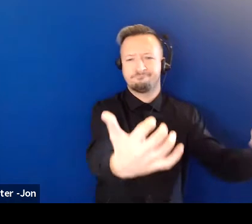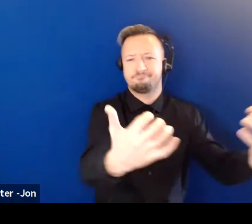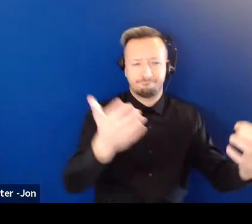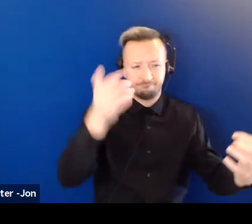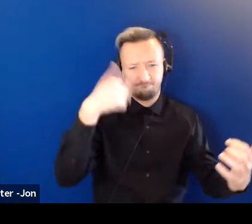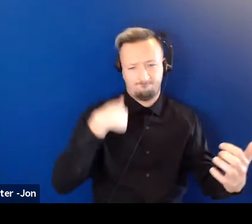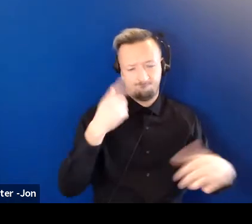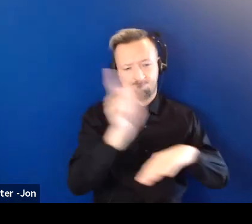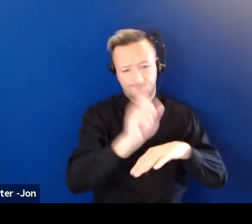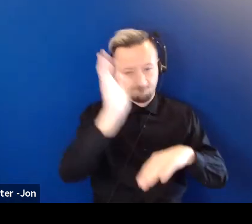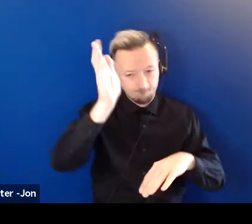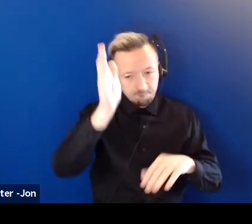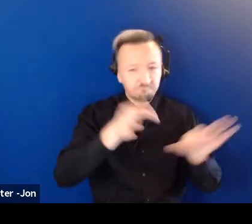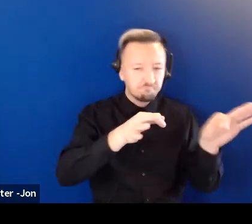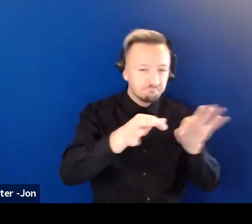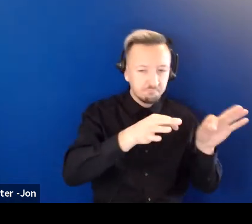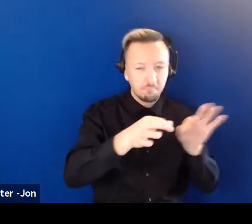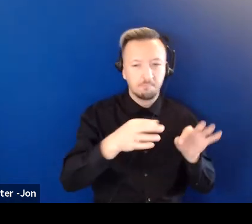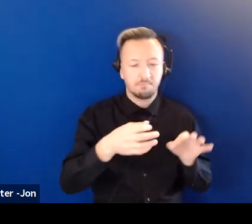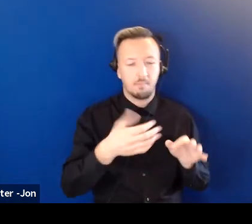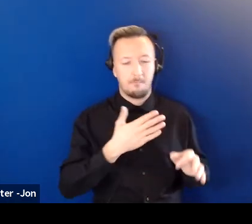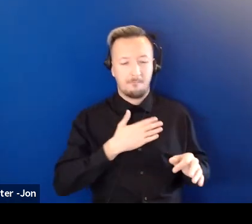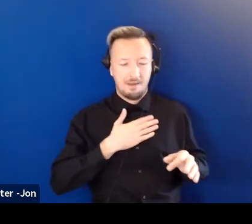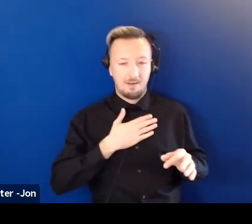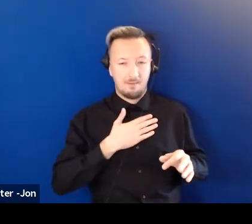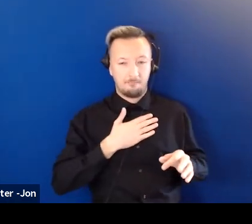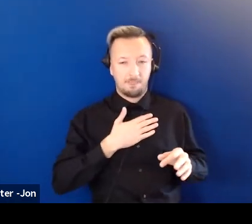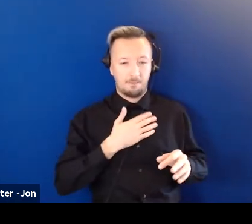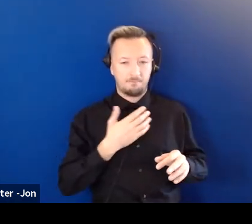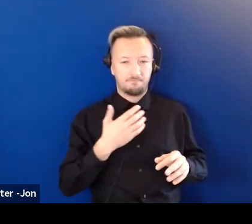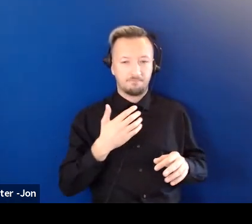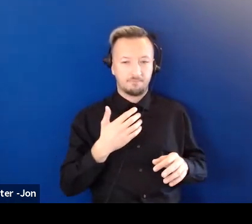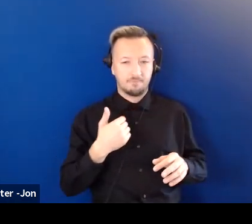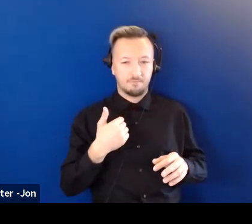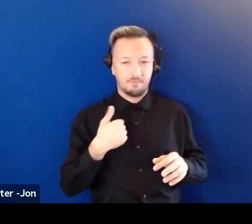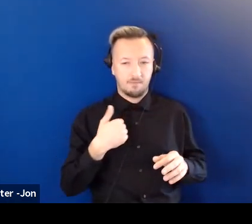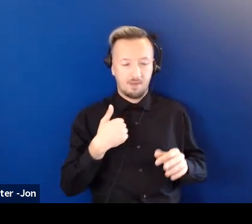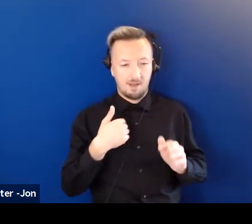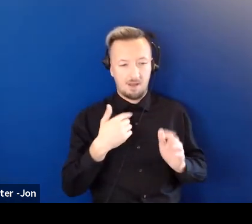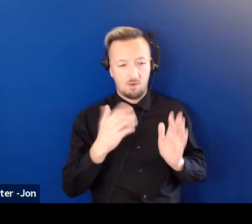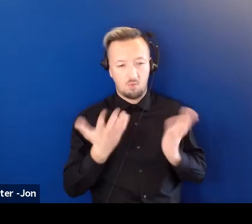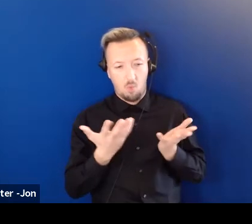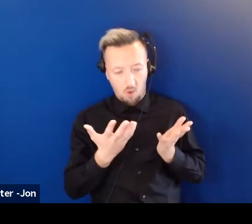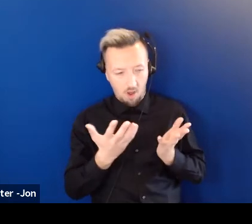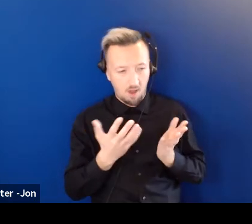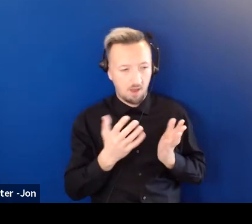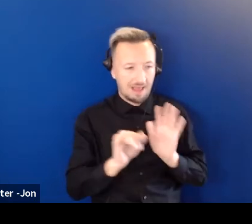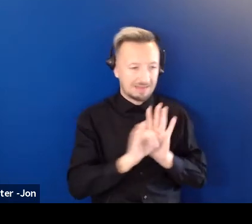I shared a bit about myself and what I did at ABLE and what I was currently doing.